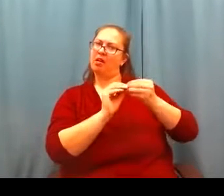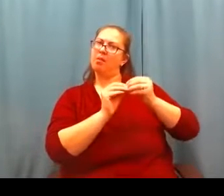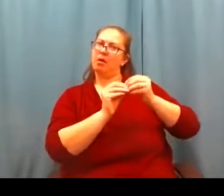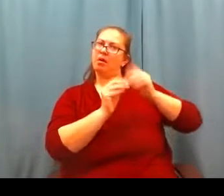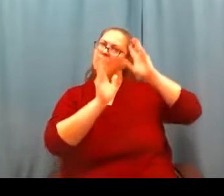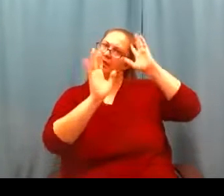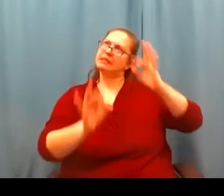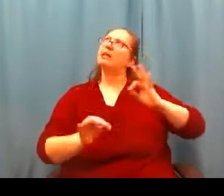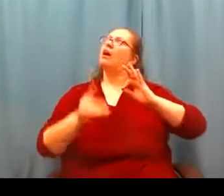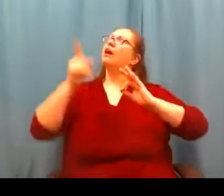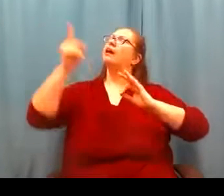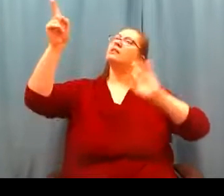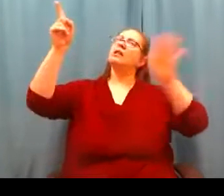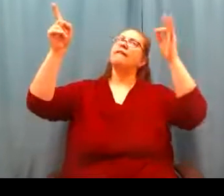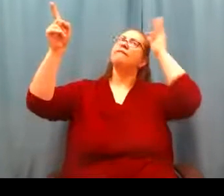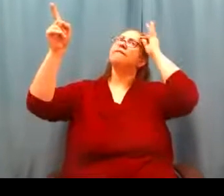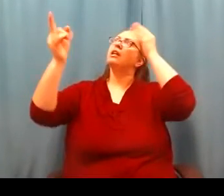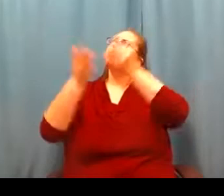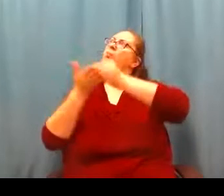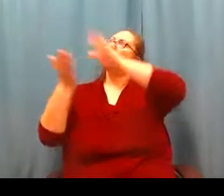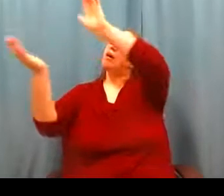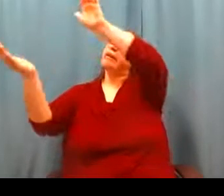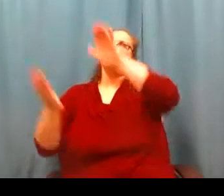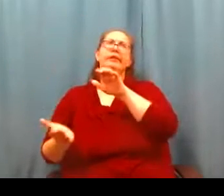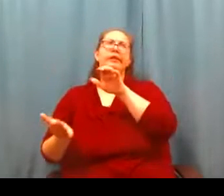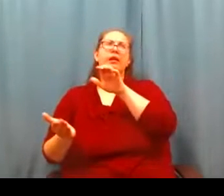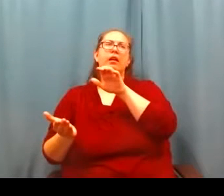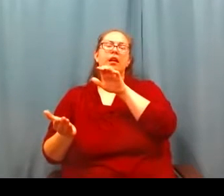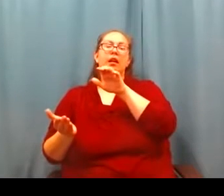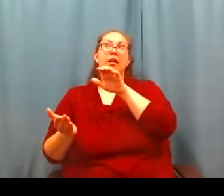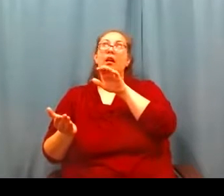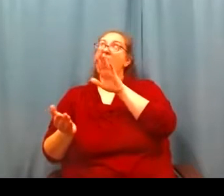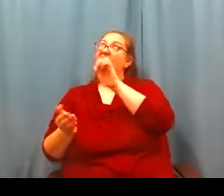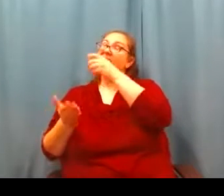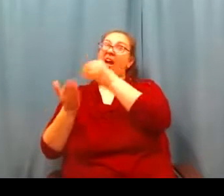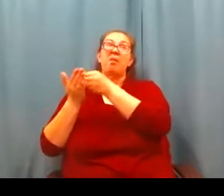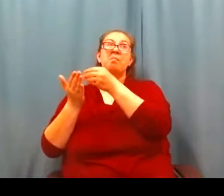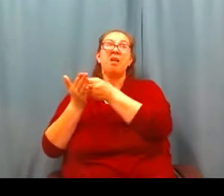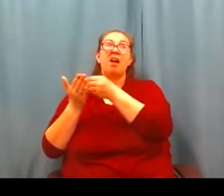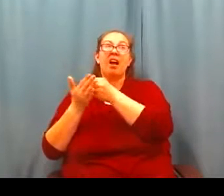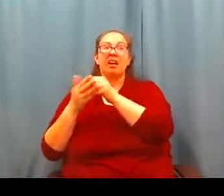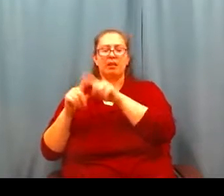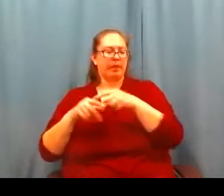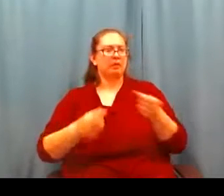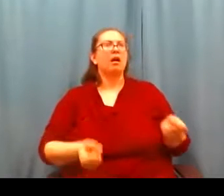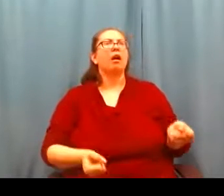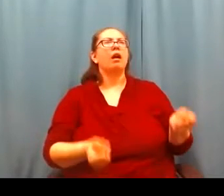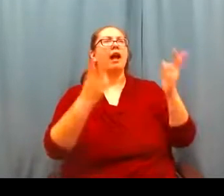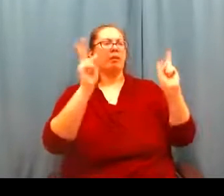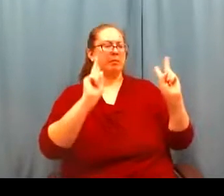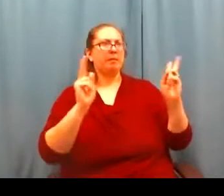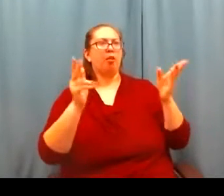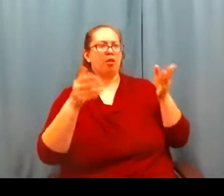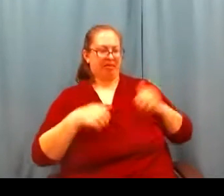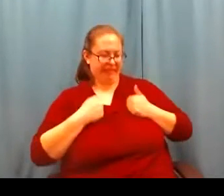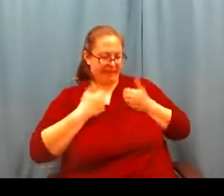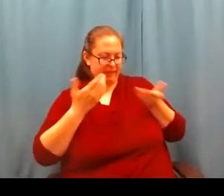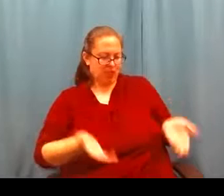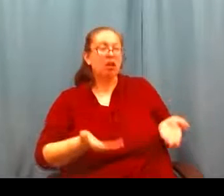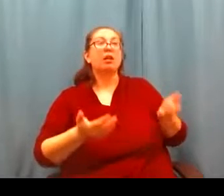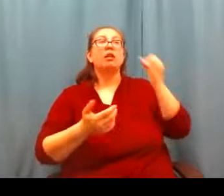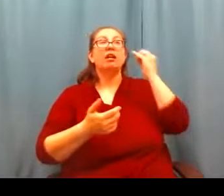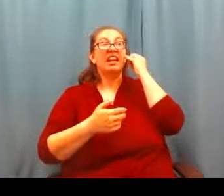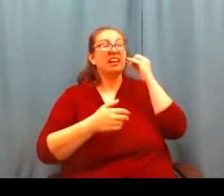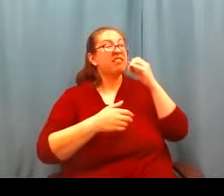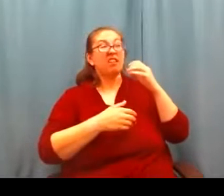funding is tied to how many people we have. And so if we don't get people counted accurately, if we don't